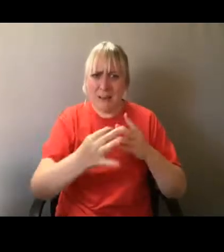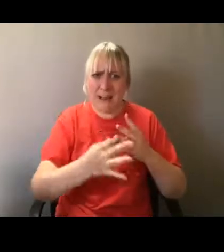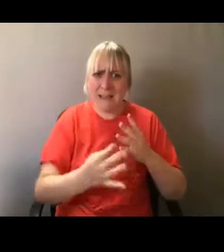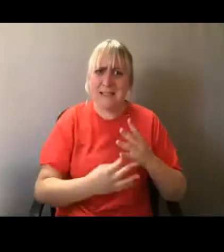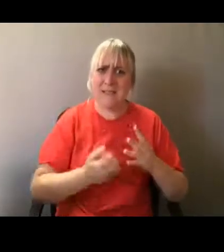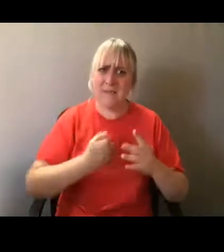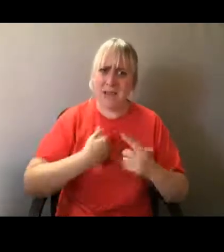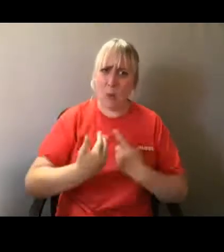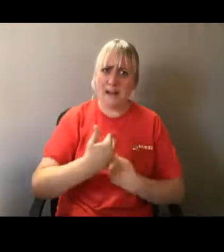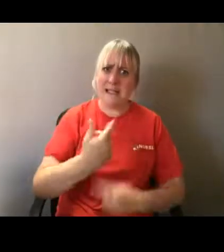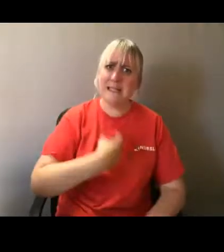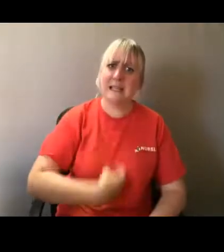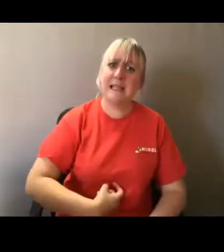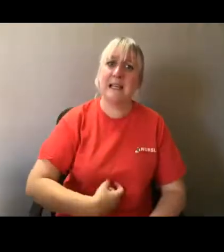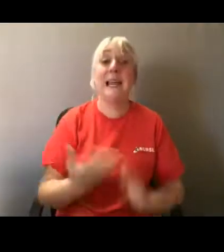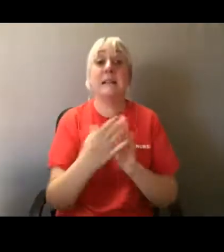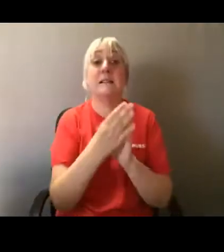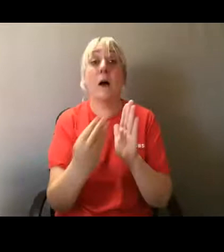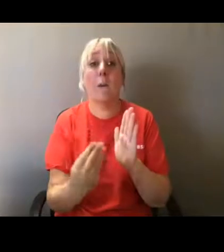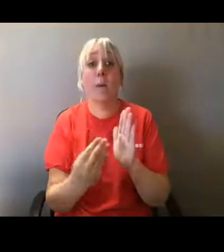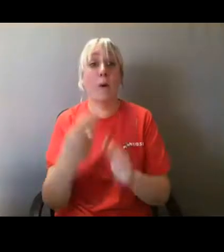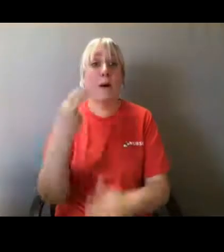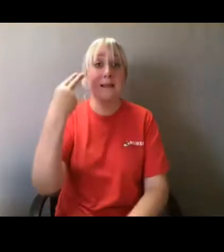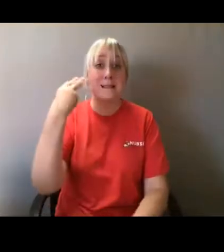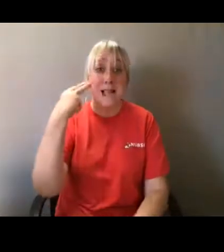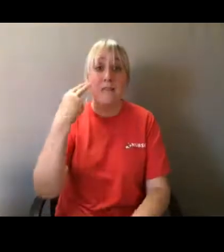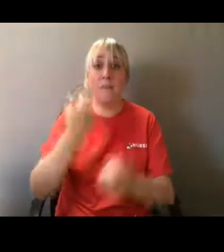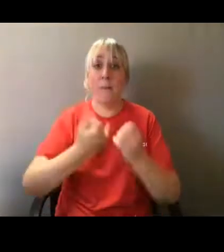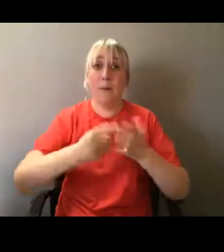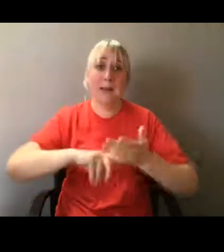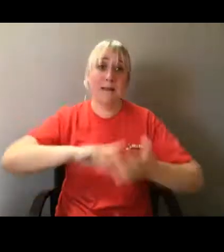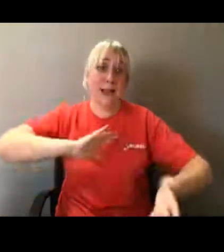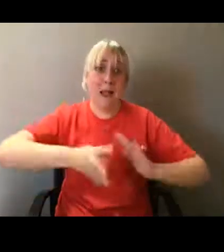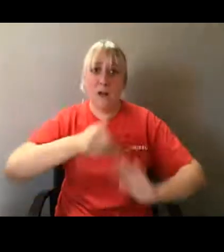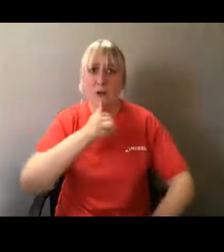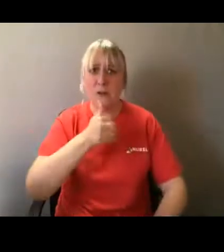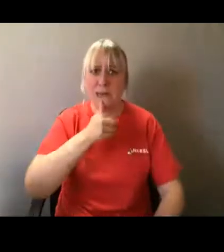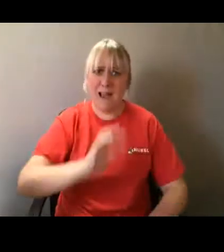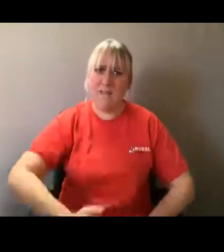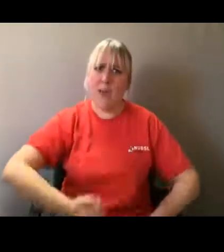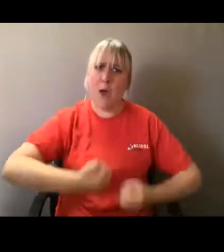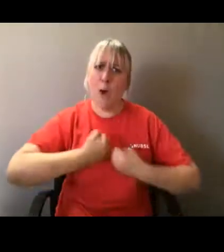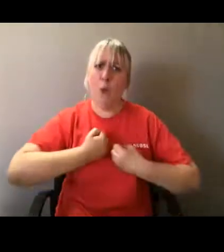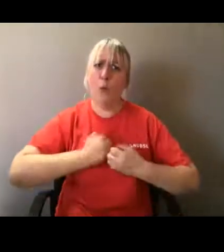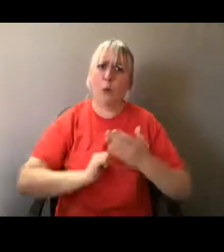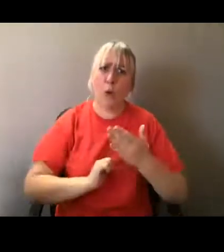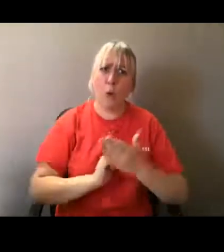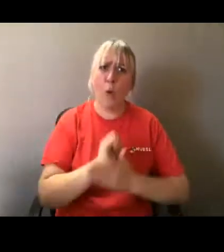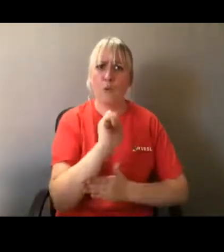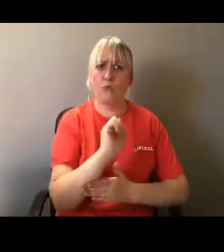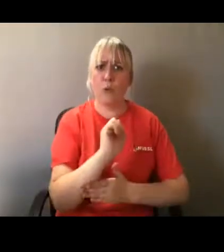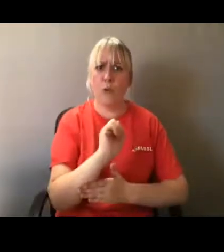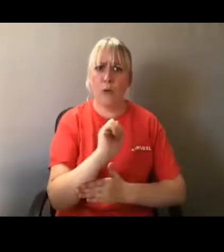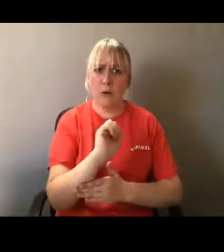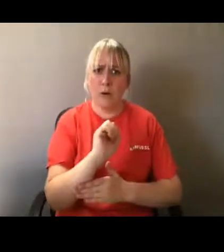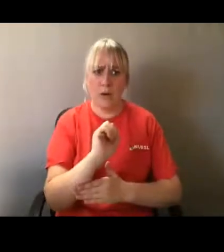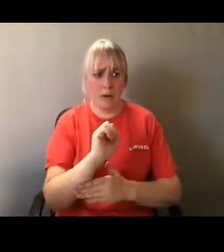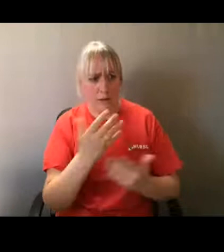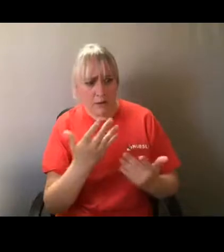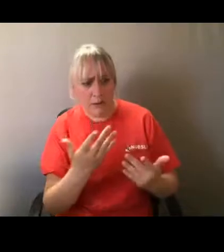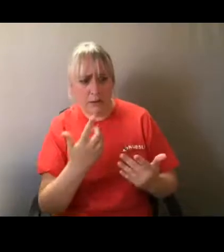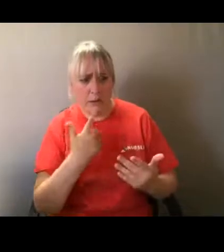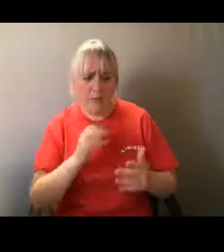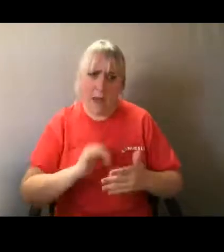user has their own cultural and linguistic identity, which they can be rightly proud of. But to an employer, they can be seen as a